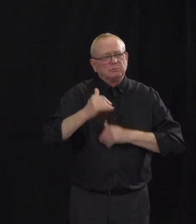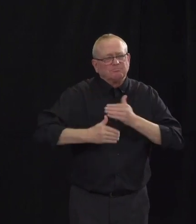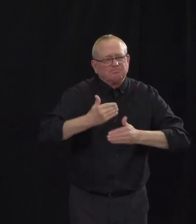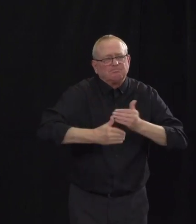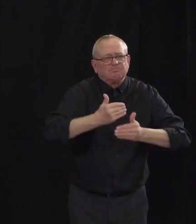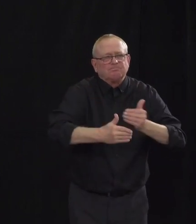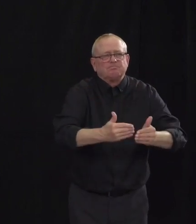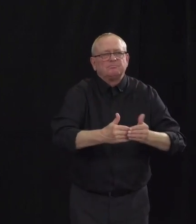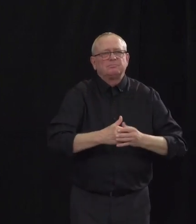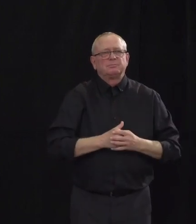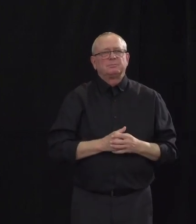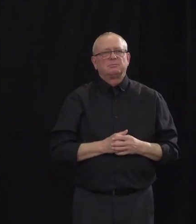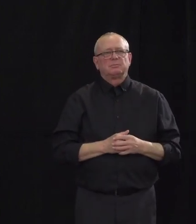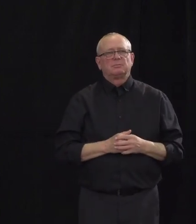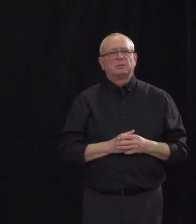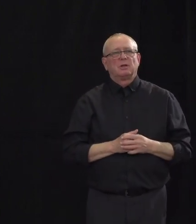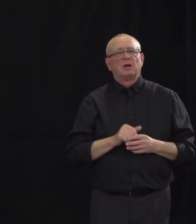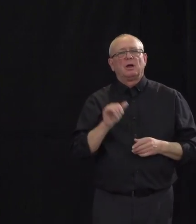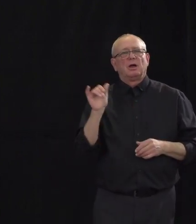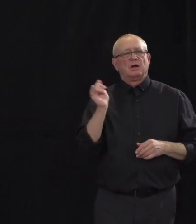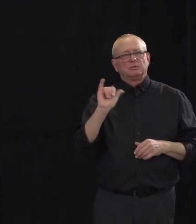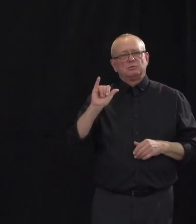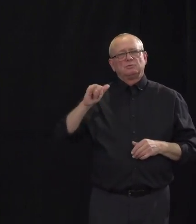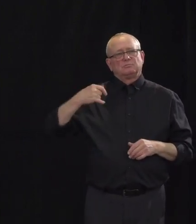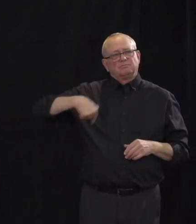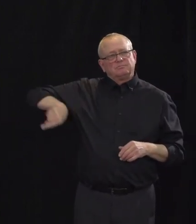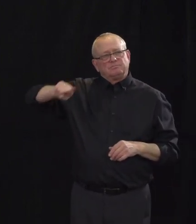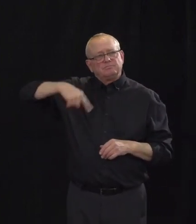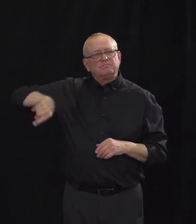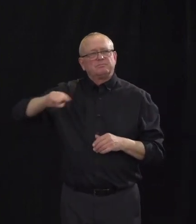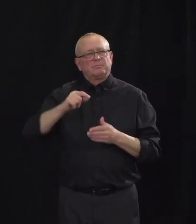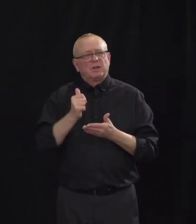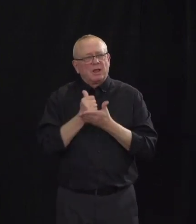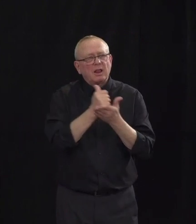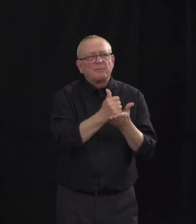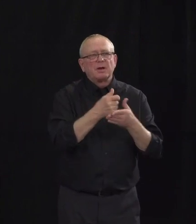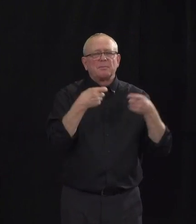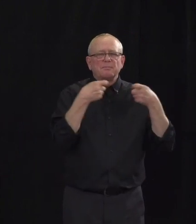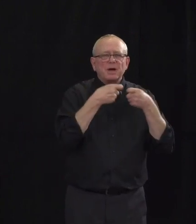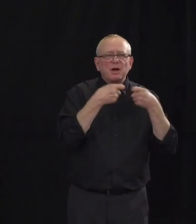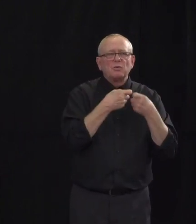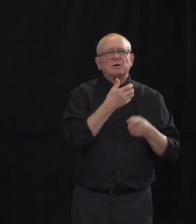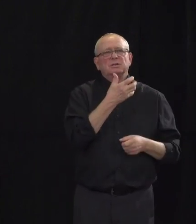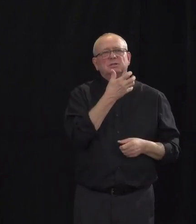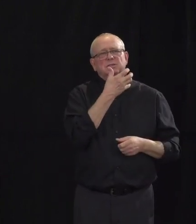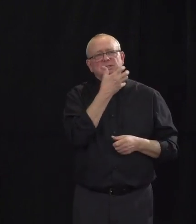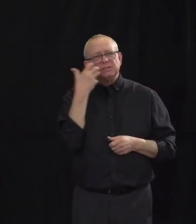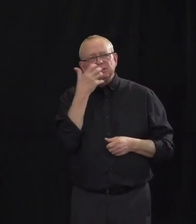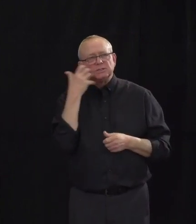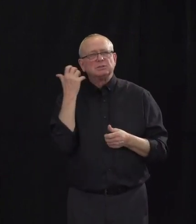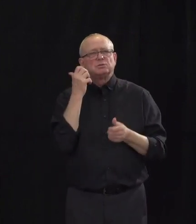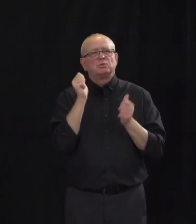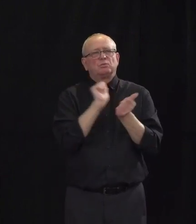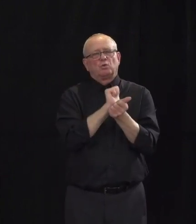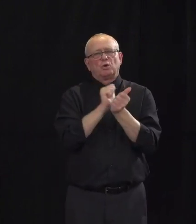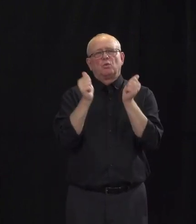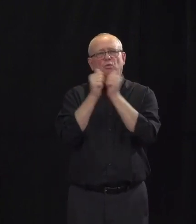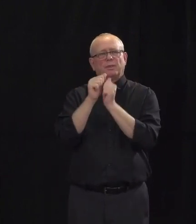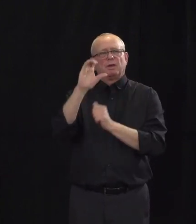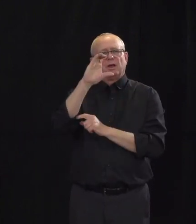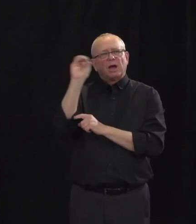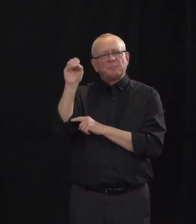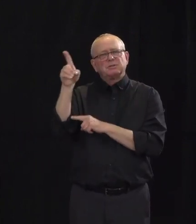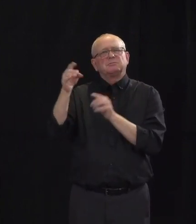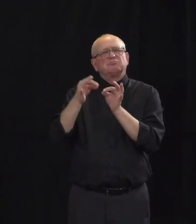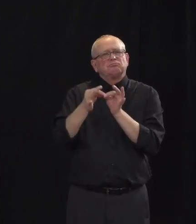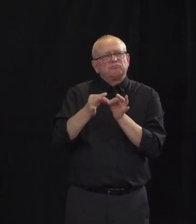to COVID-related financial hardship by working with utility companies to defer payments for 90 days without fear of being cut